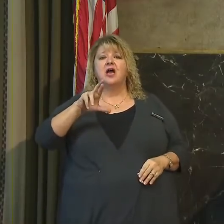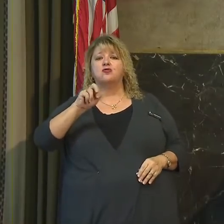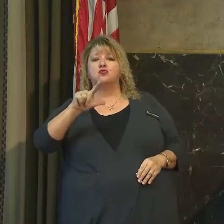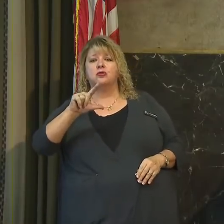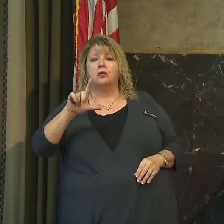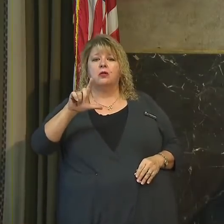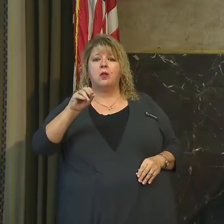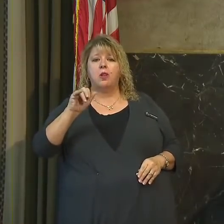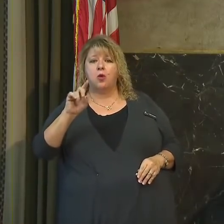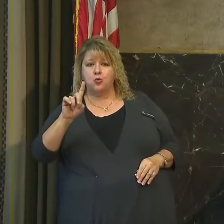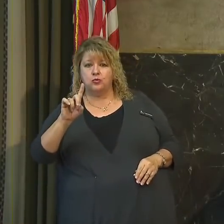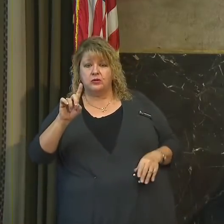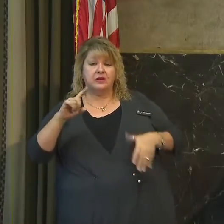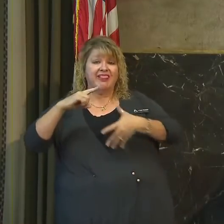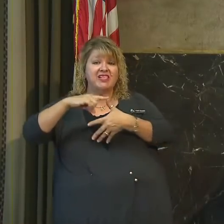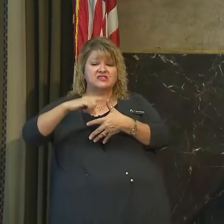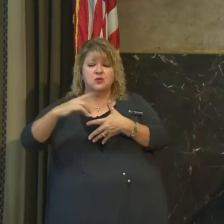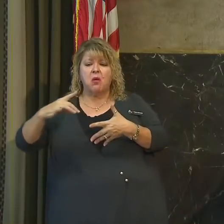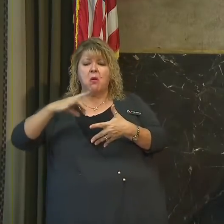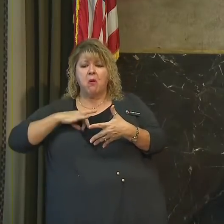from the previous variant.